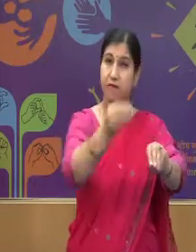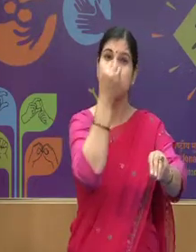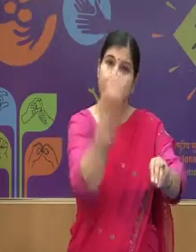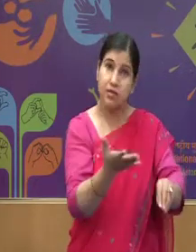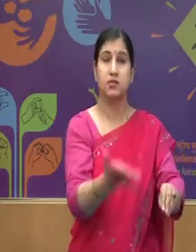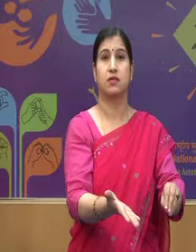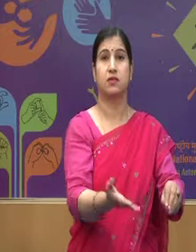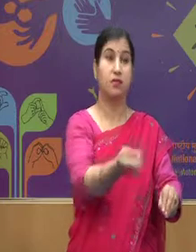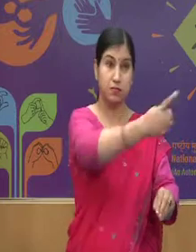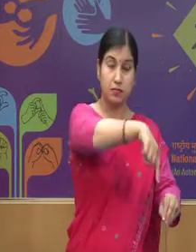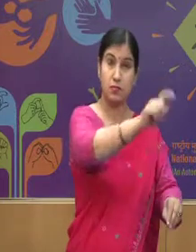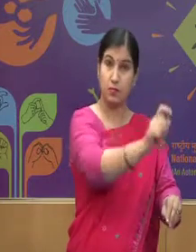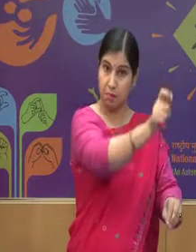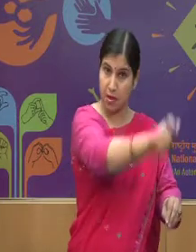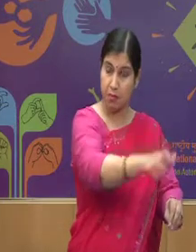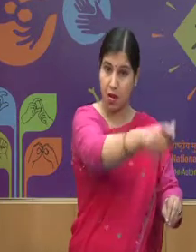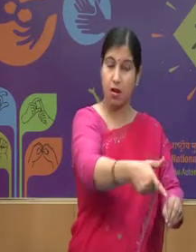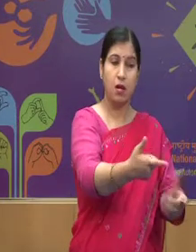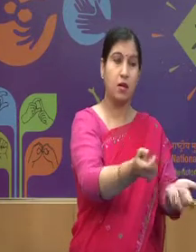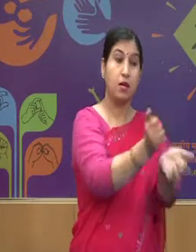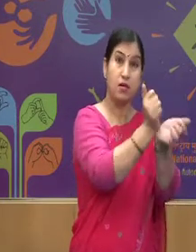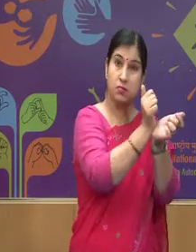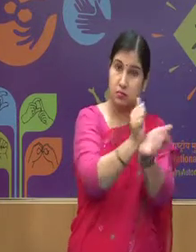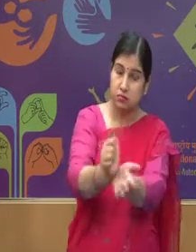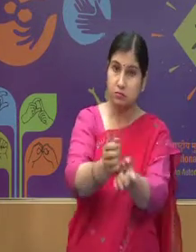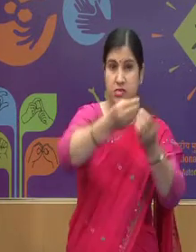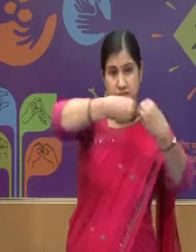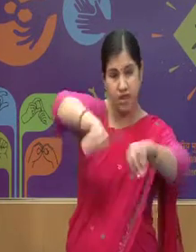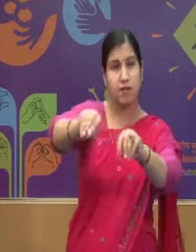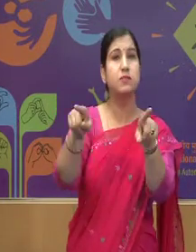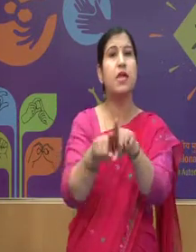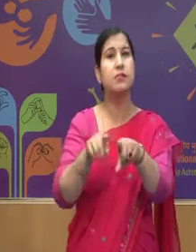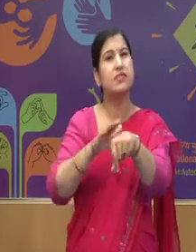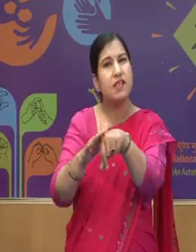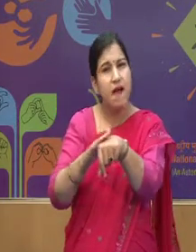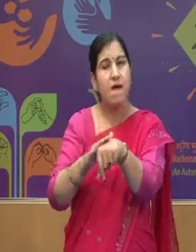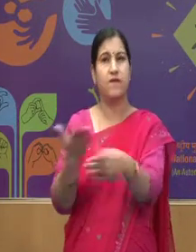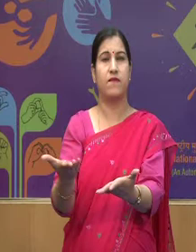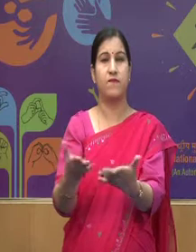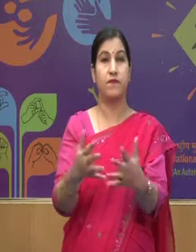as native people were sent to work as slaves in